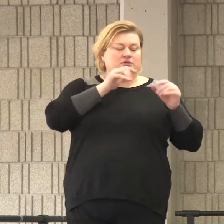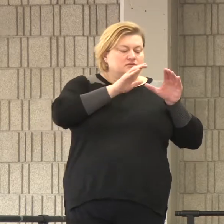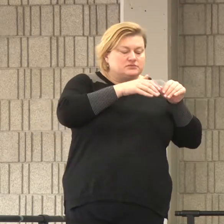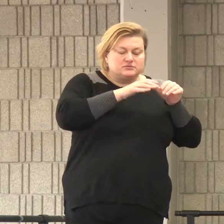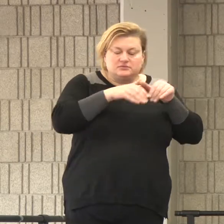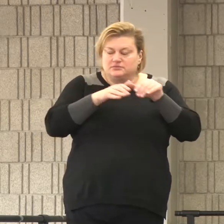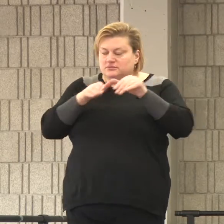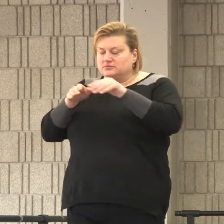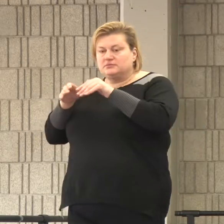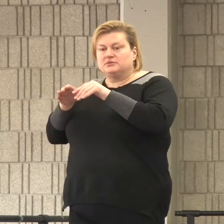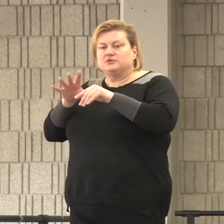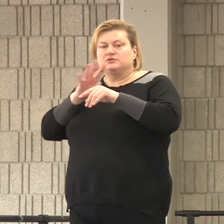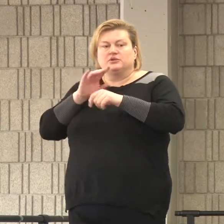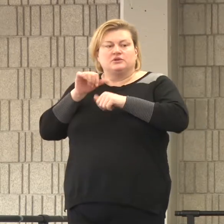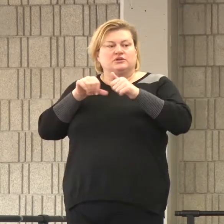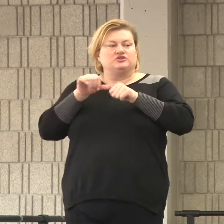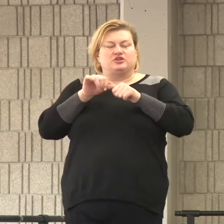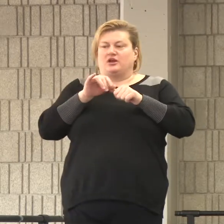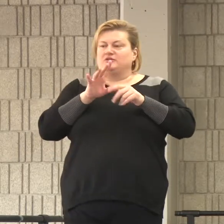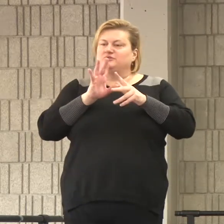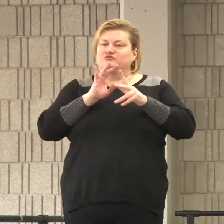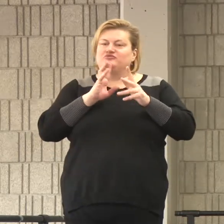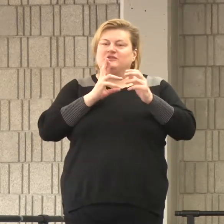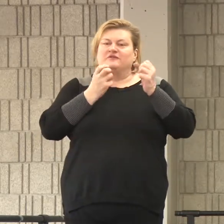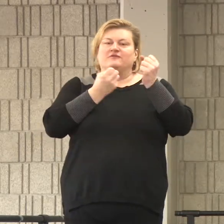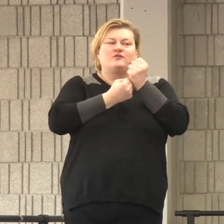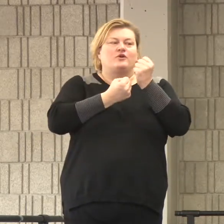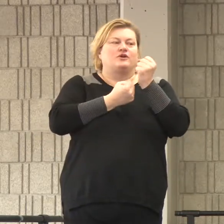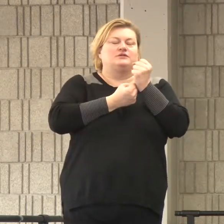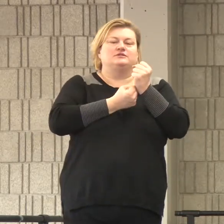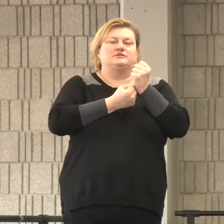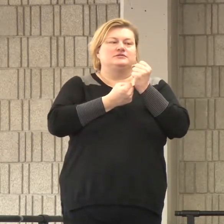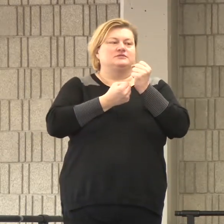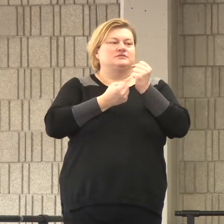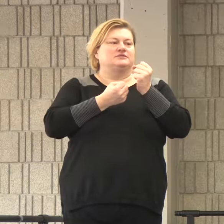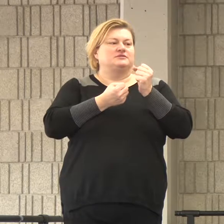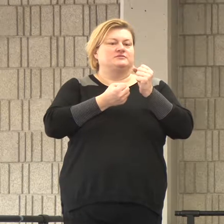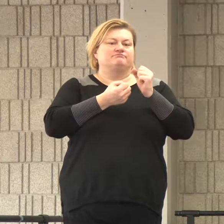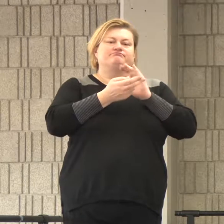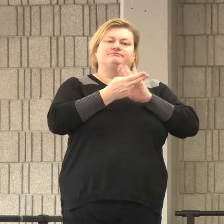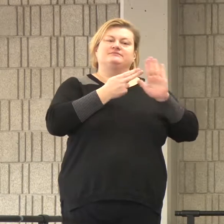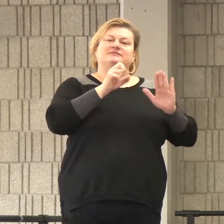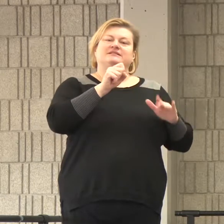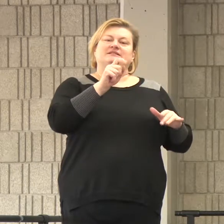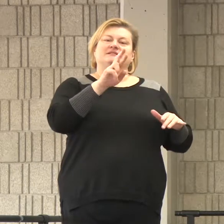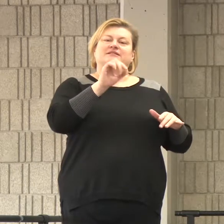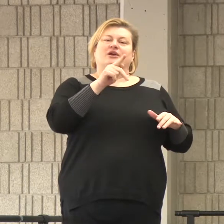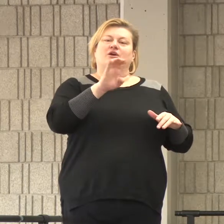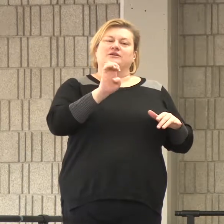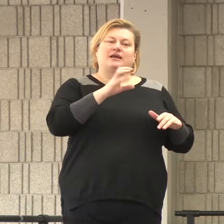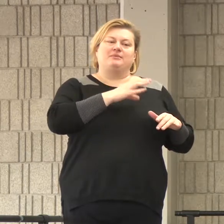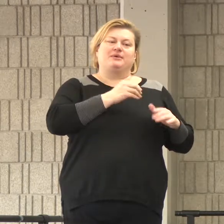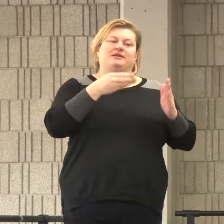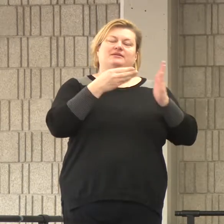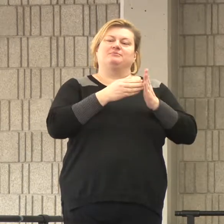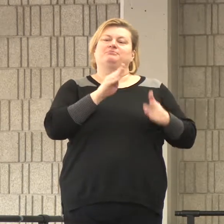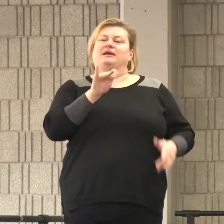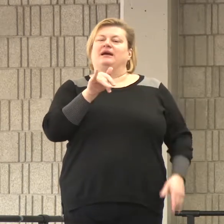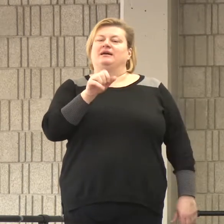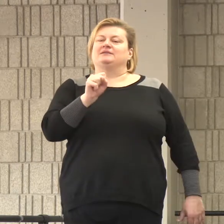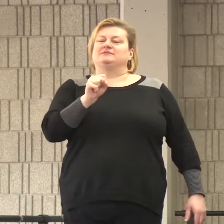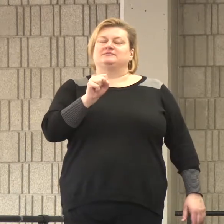groups, we reinforce stereotypes, we reinforce all of the predisposed biases that we